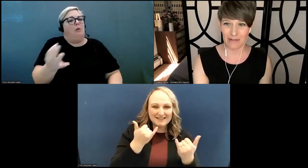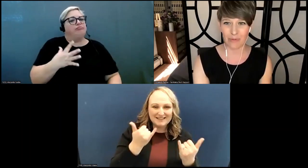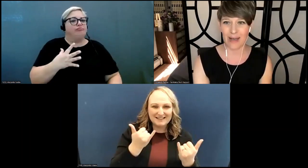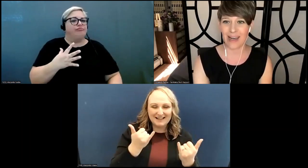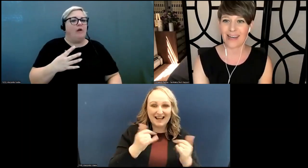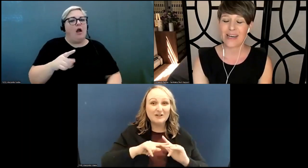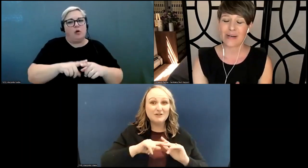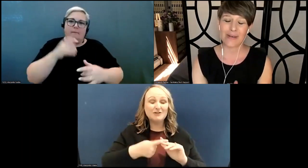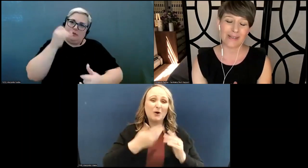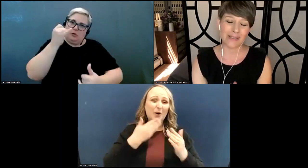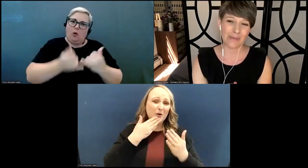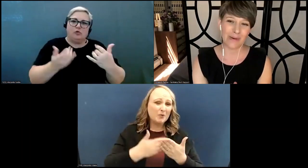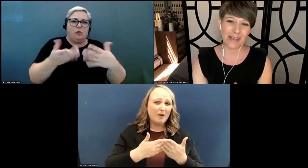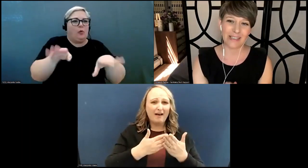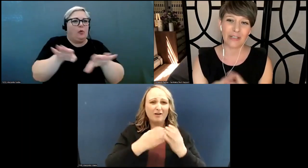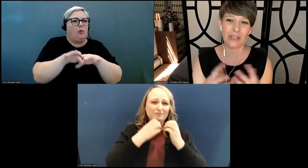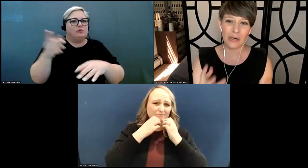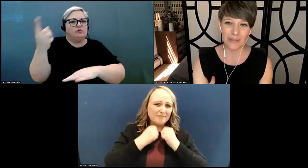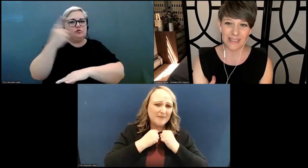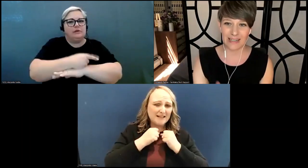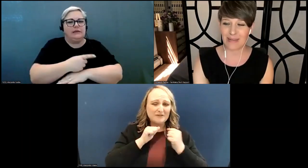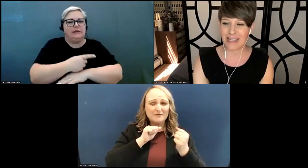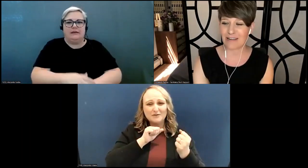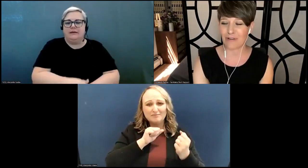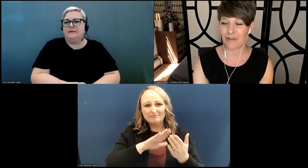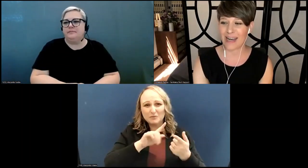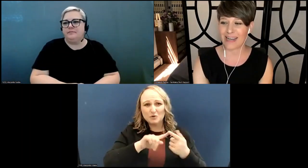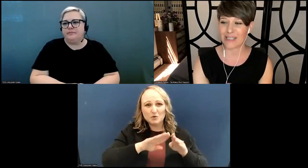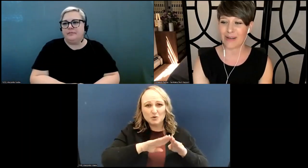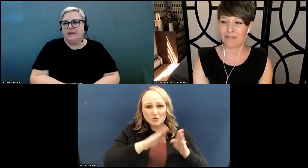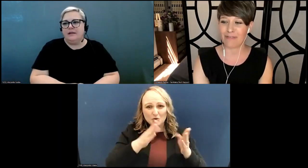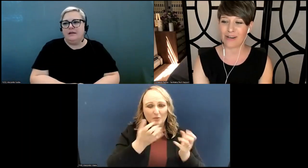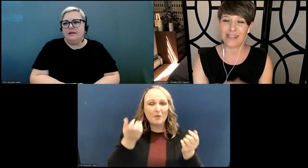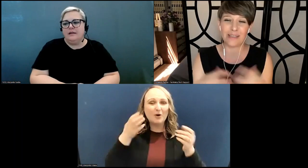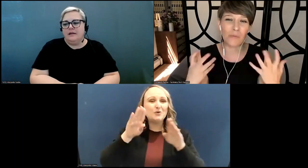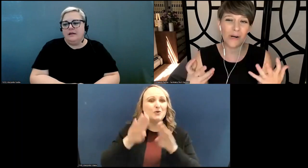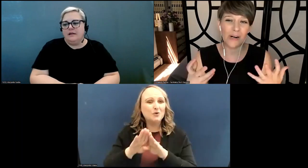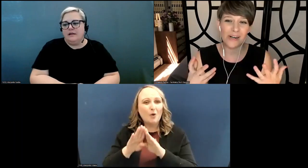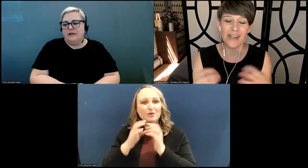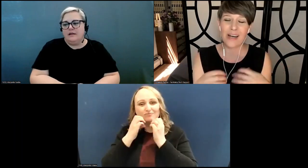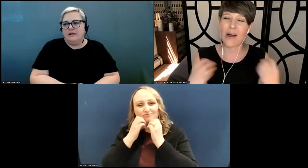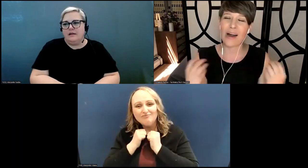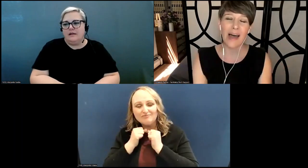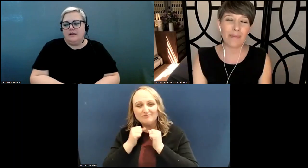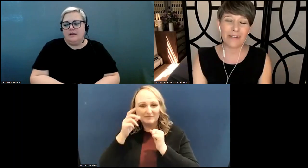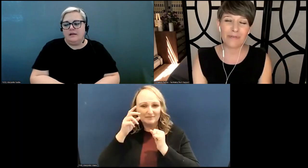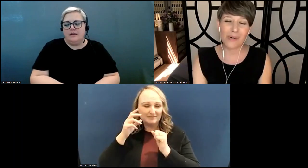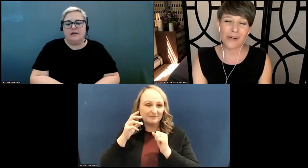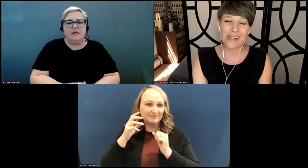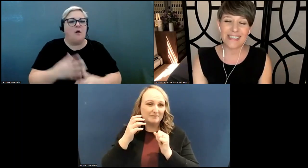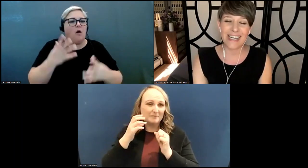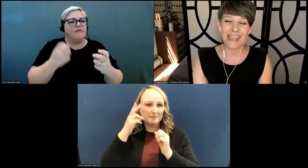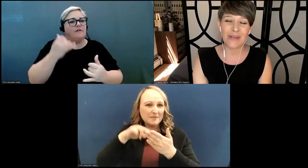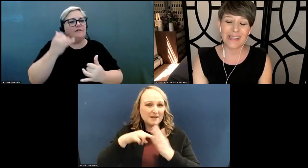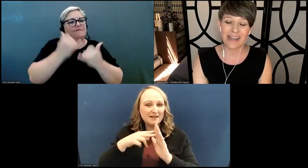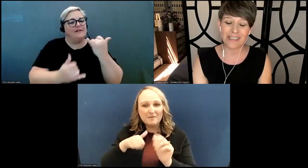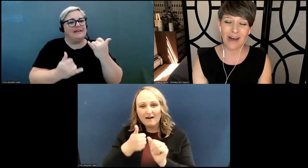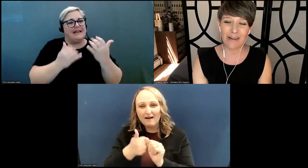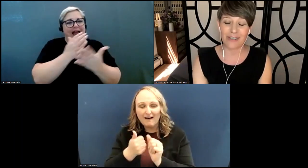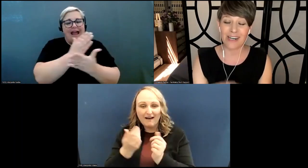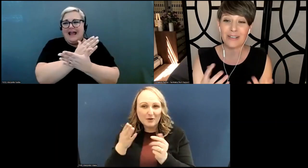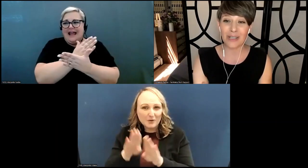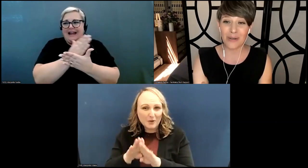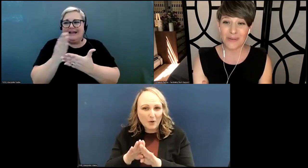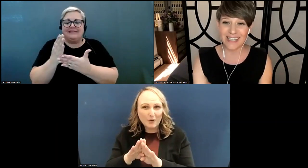a meaningful way. We also want to close in a meaningful way. So if there is a word, a couple of words that you would love